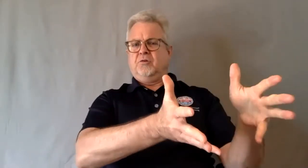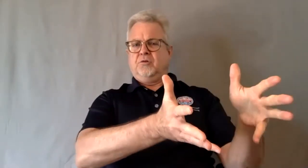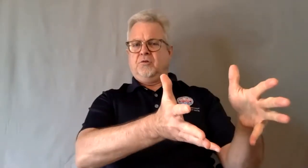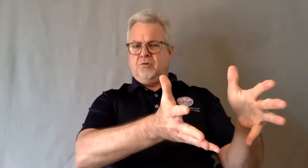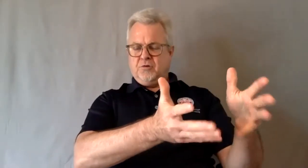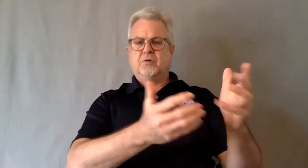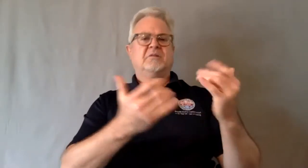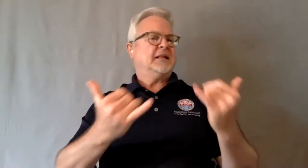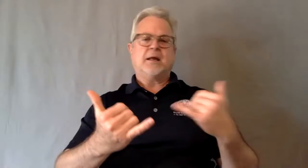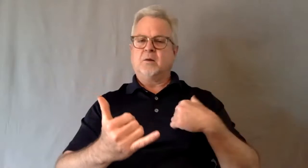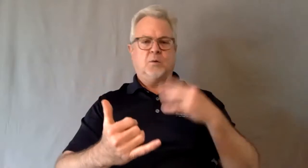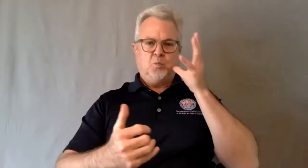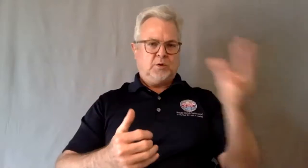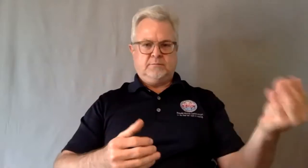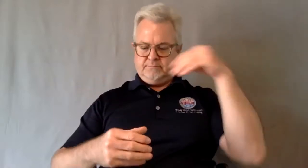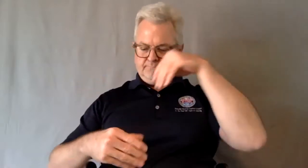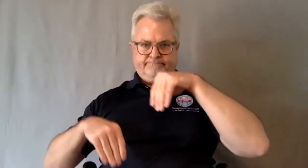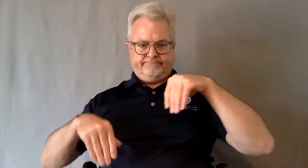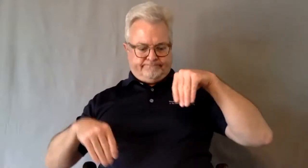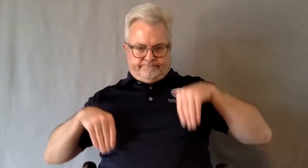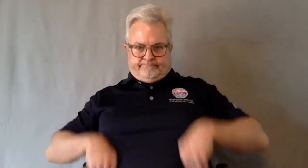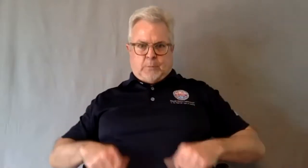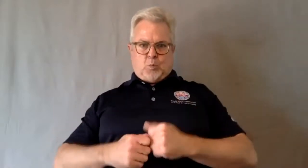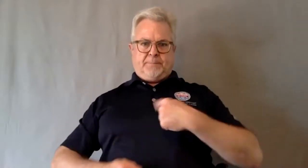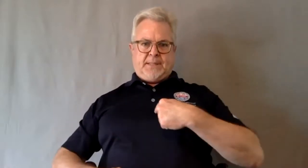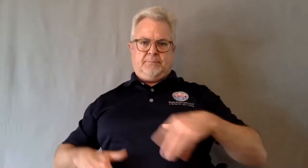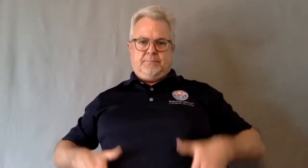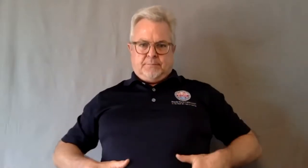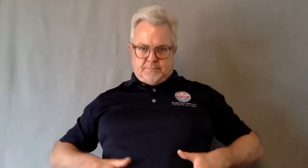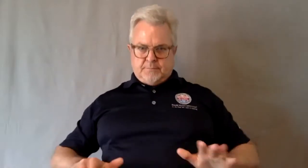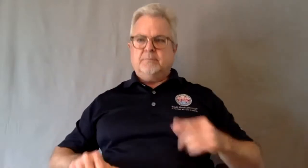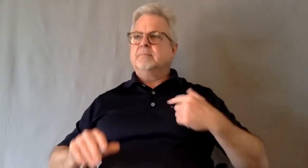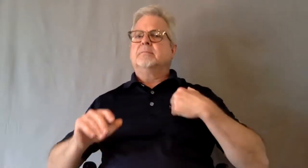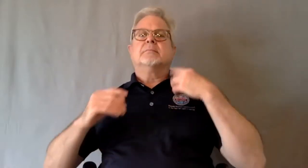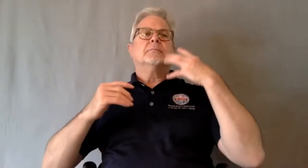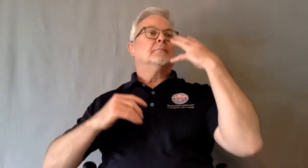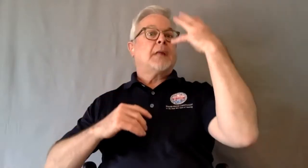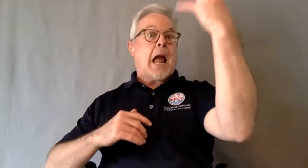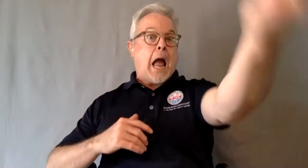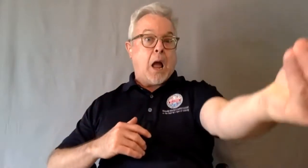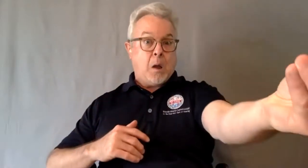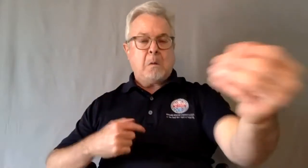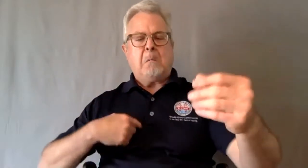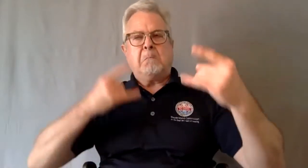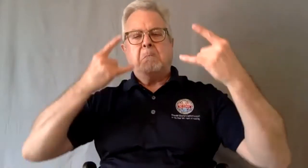You know, sometimes people have left them in their car, but now it's good to keep it with you. So when you're out and